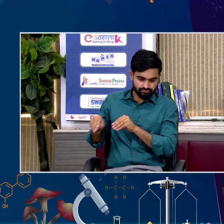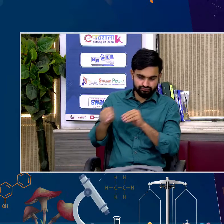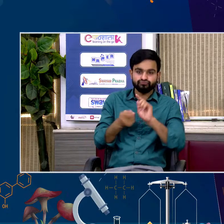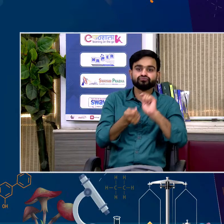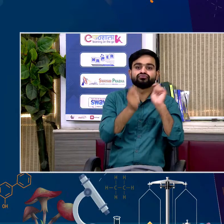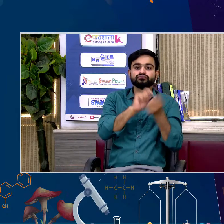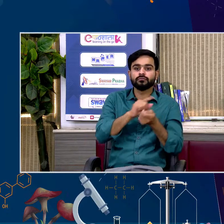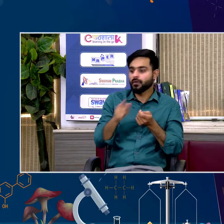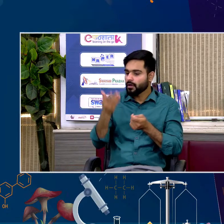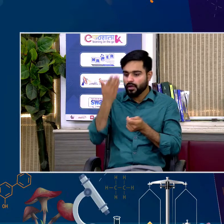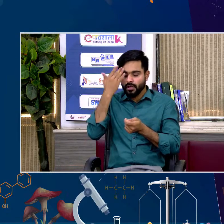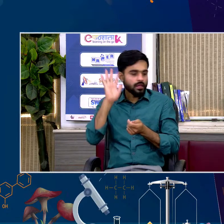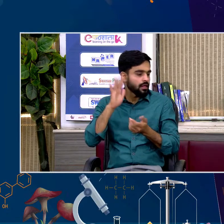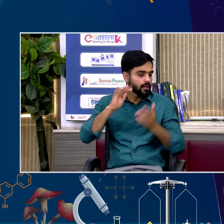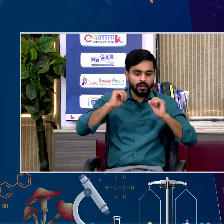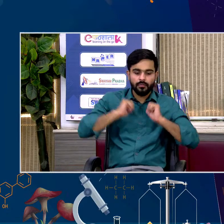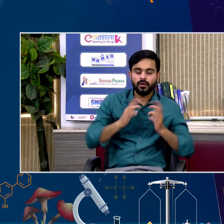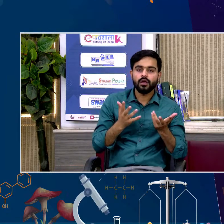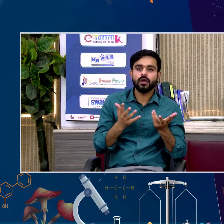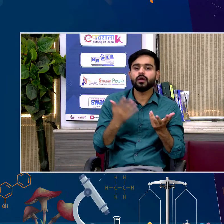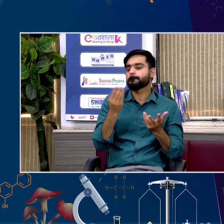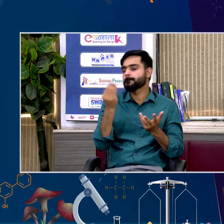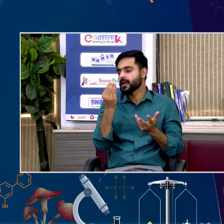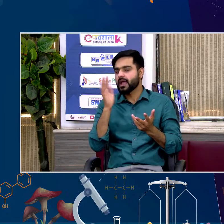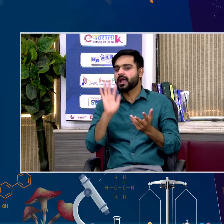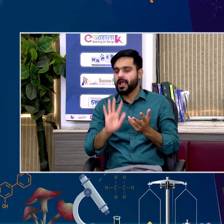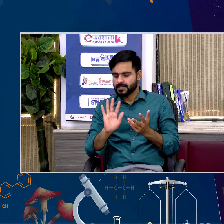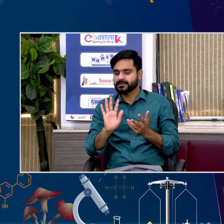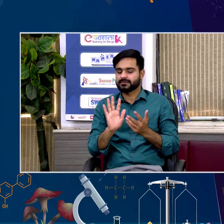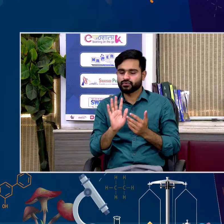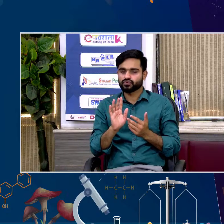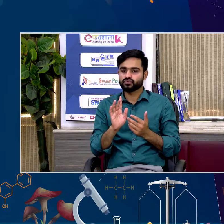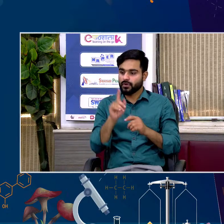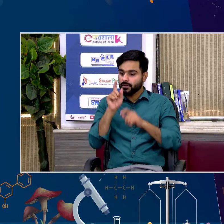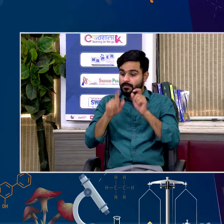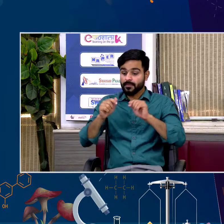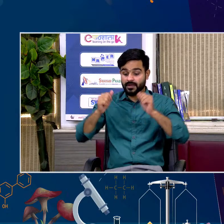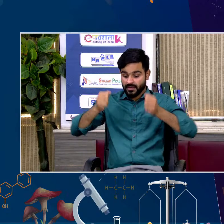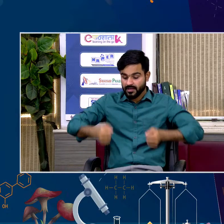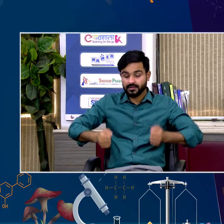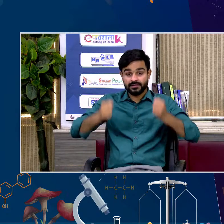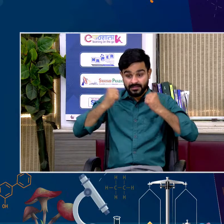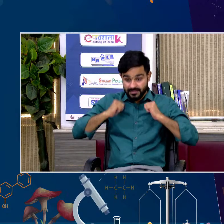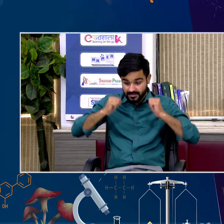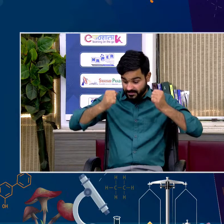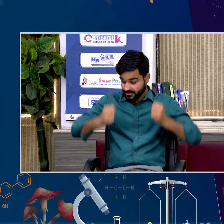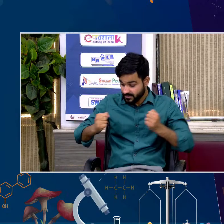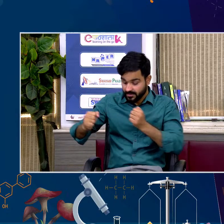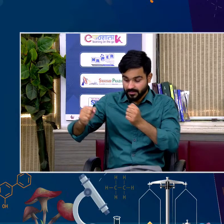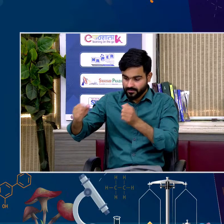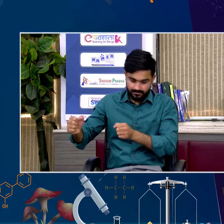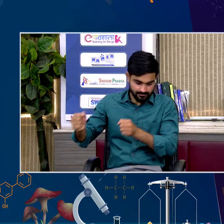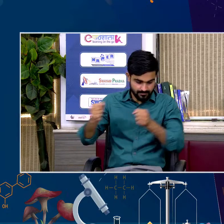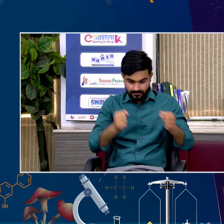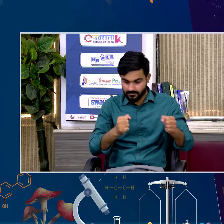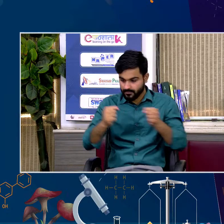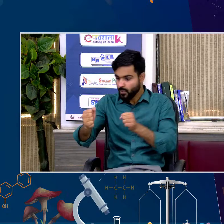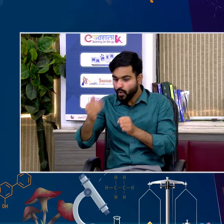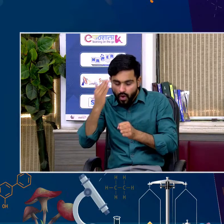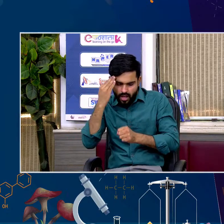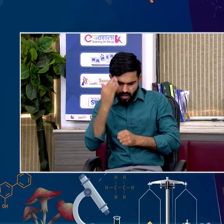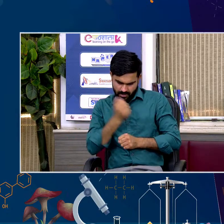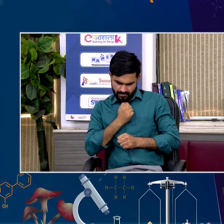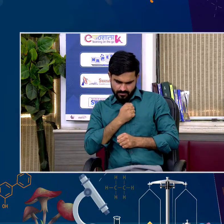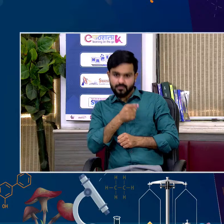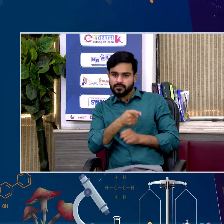he wouldn't know where to sit. So maybe you have his name labeled on a chair. So wherever the chair is kept, he will know that this is the